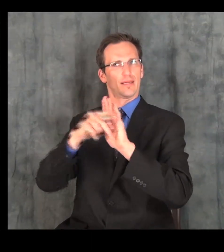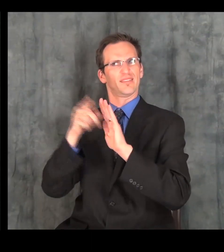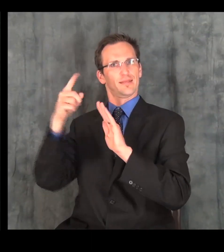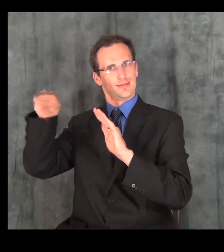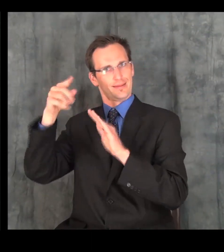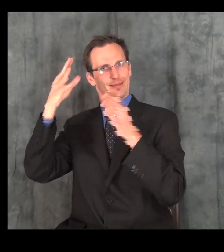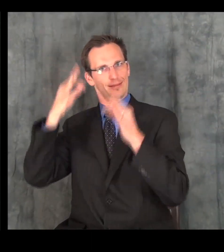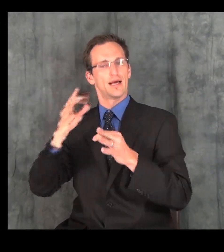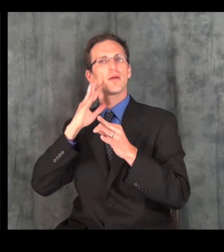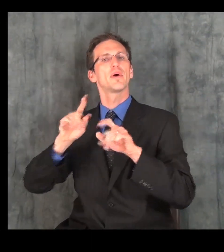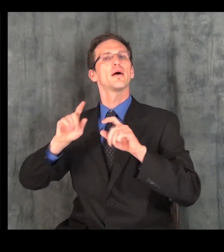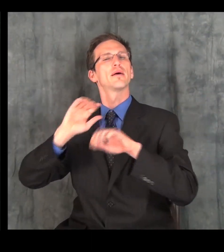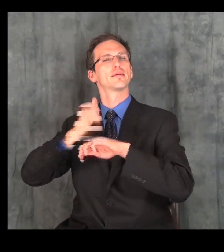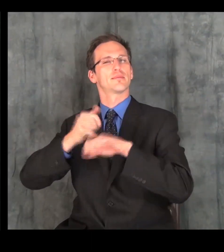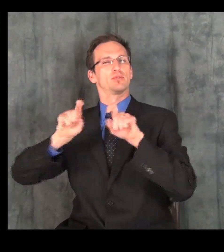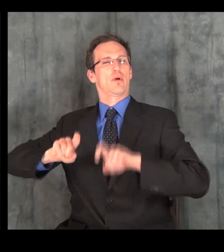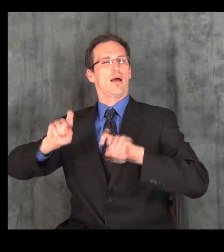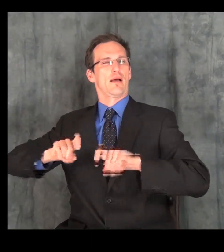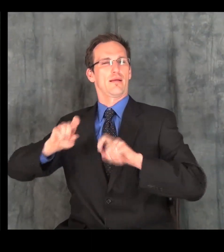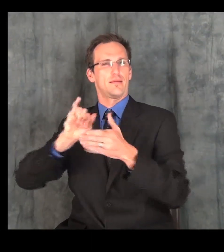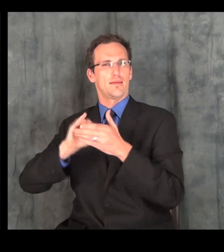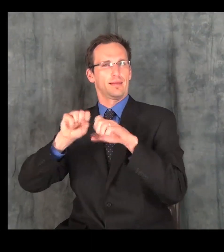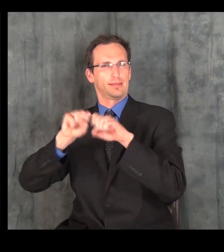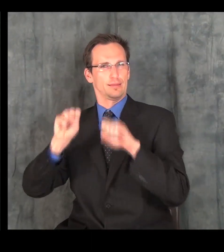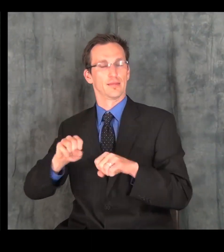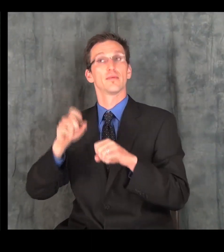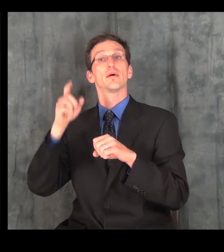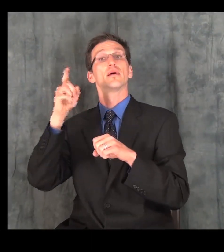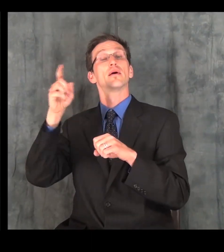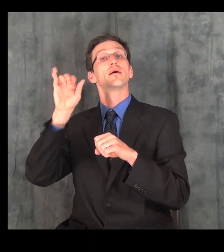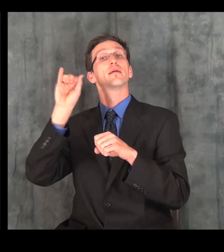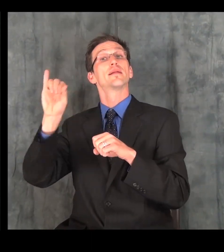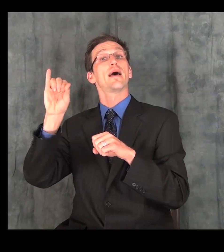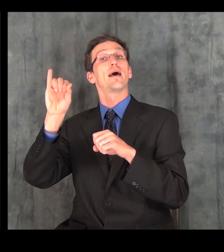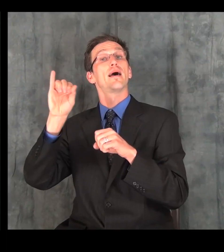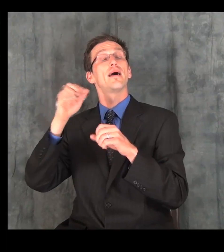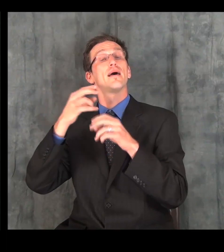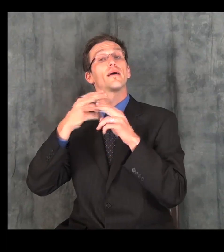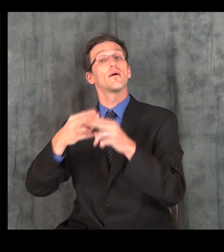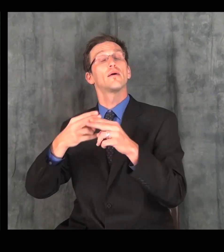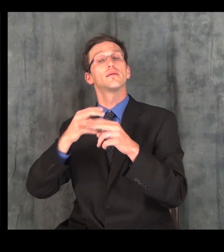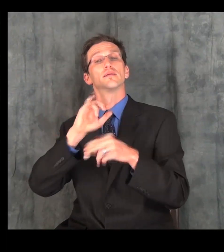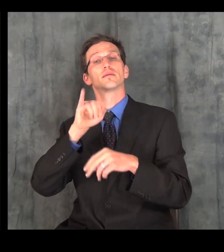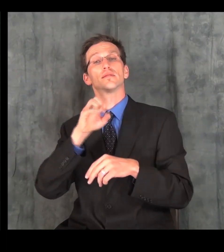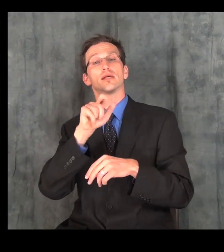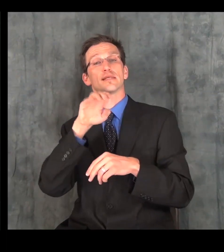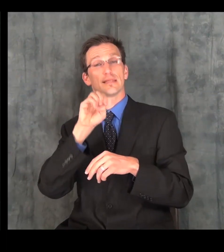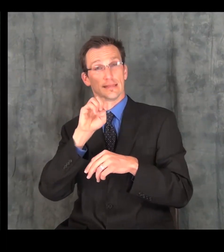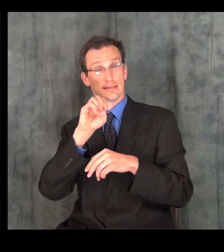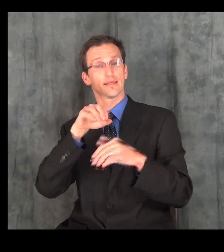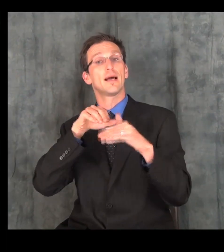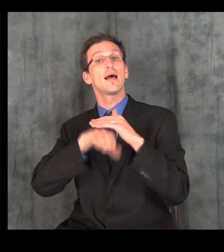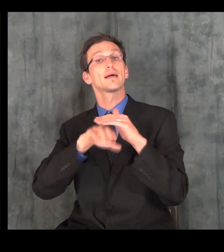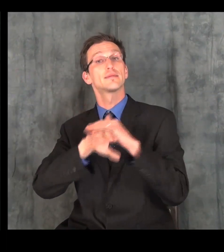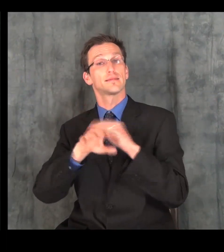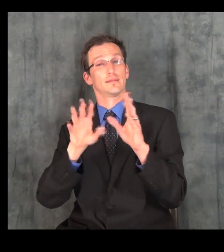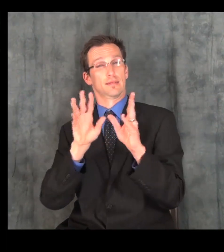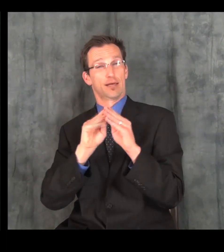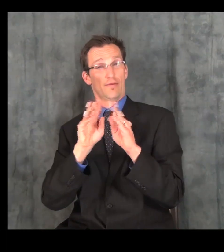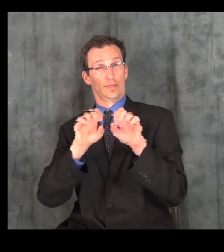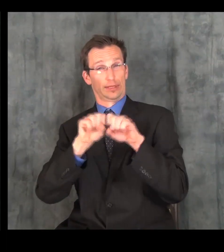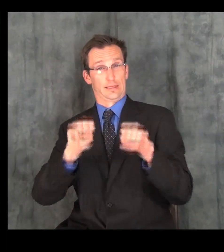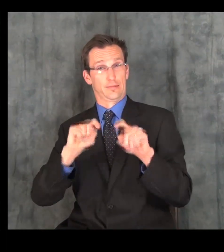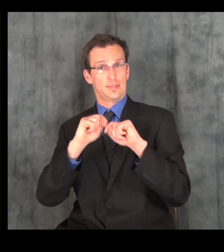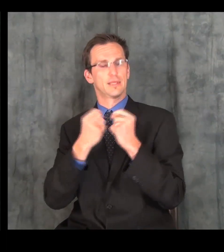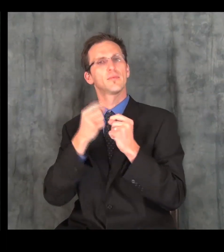the what they call the Justice Access Conference System team, so basically the people responsible